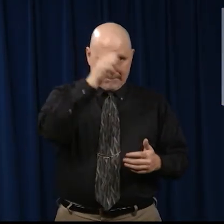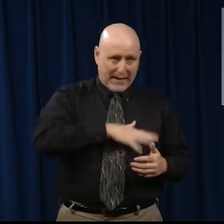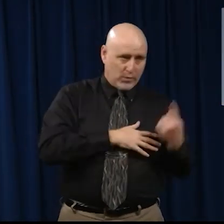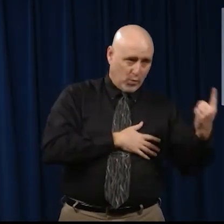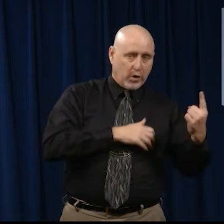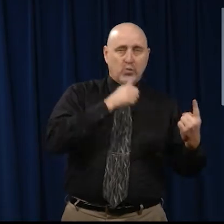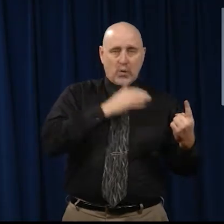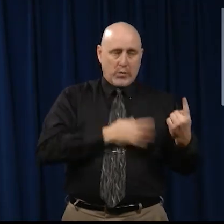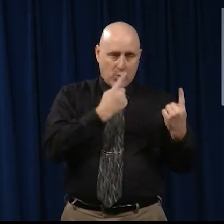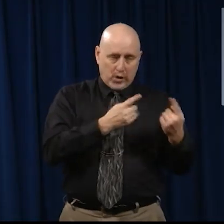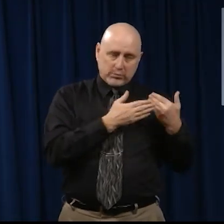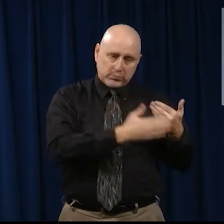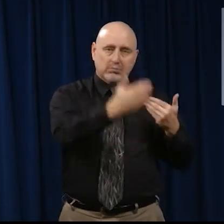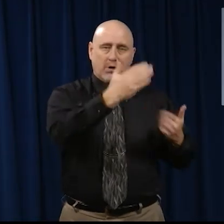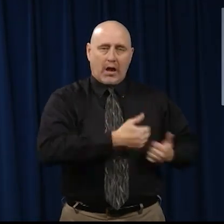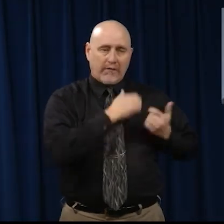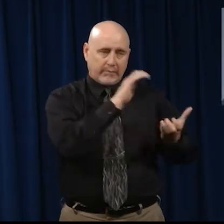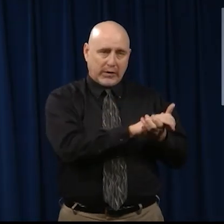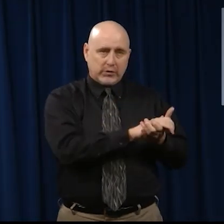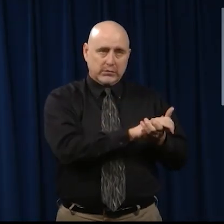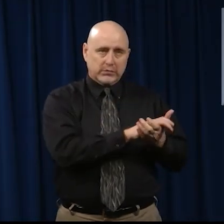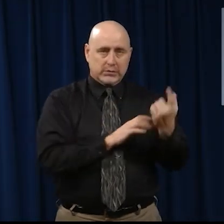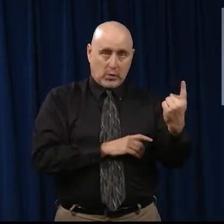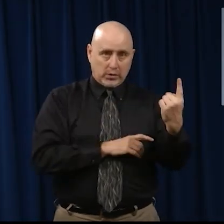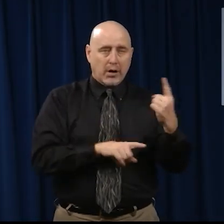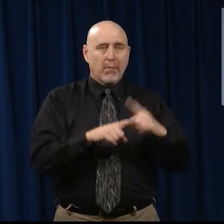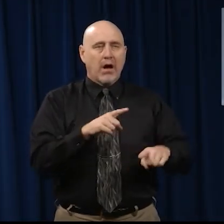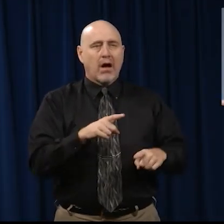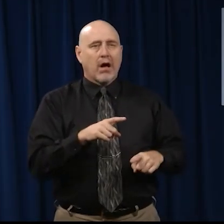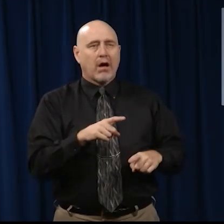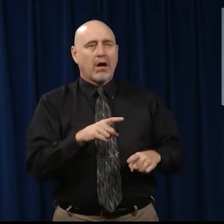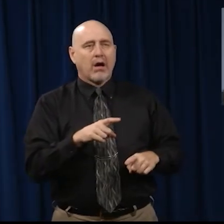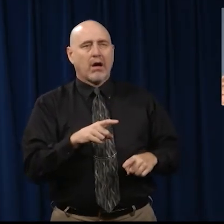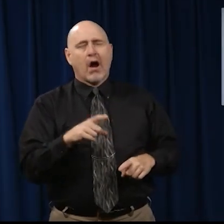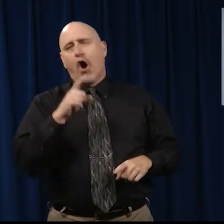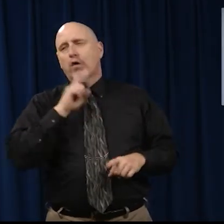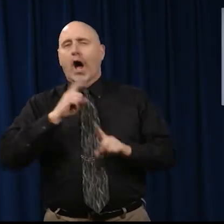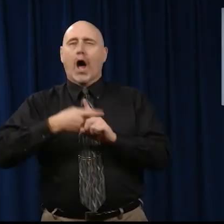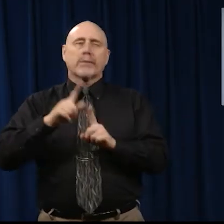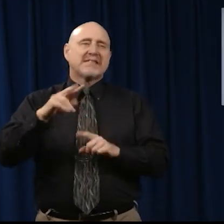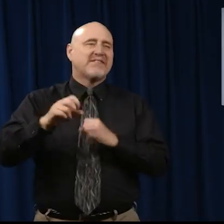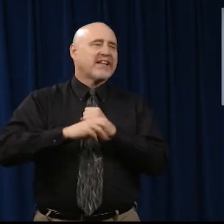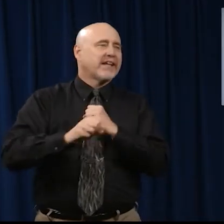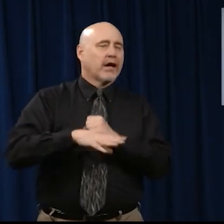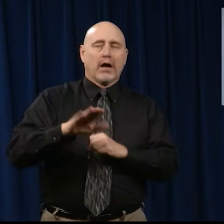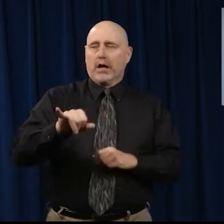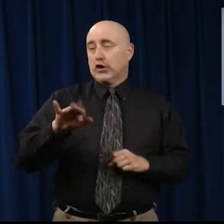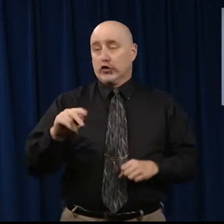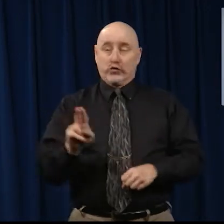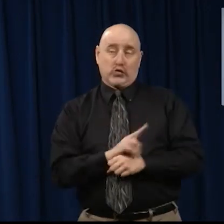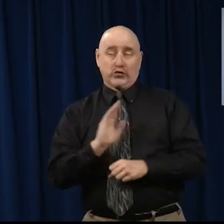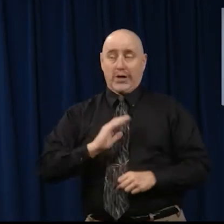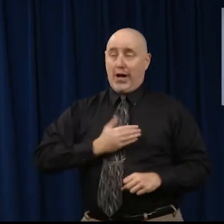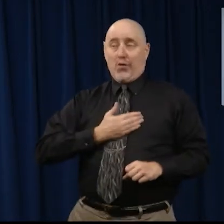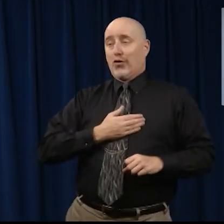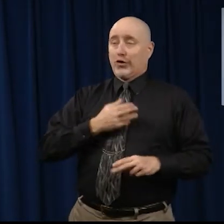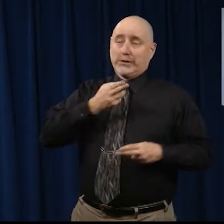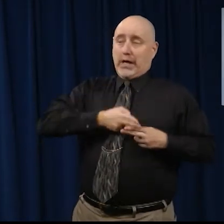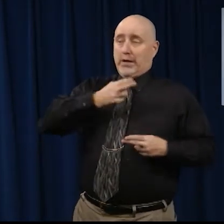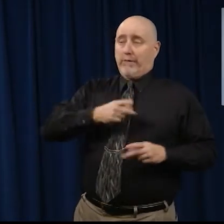sex between one man and one woman in a marriage relationship. But now you're told on all of the condom commercials that, oh, if you will use our particular brand